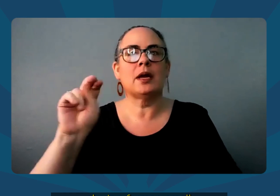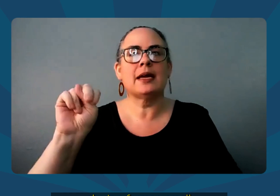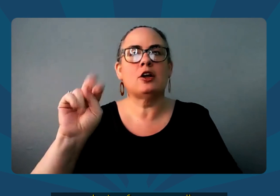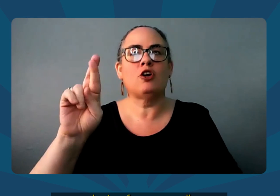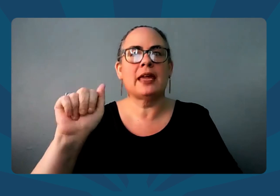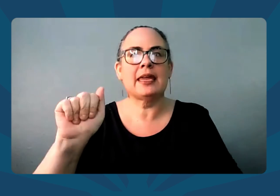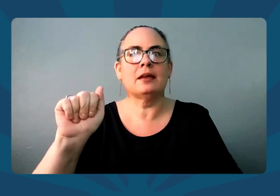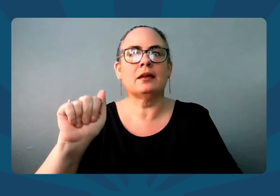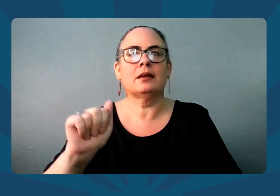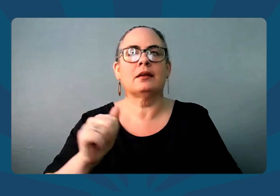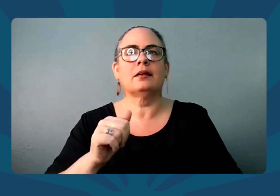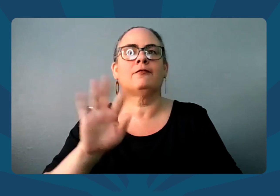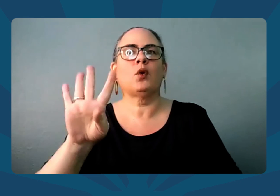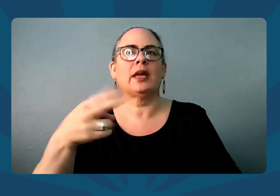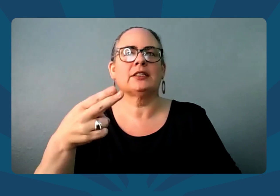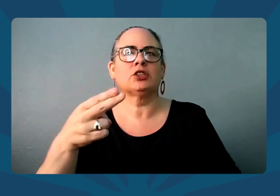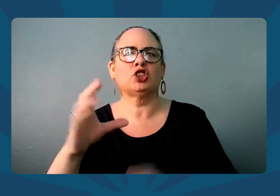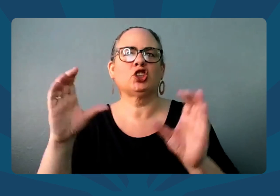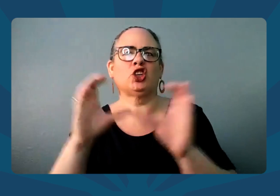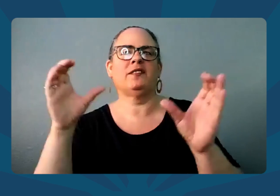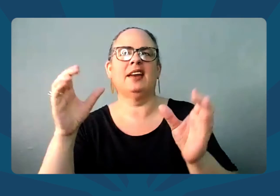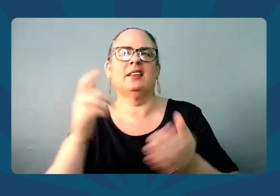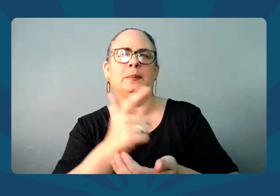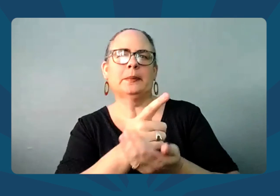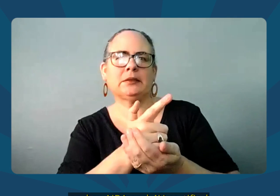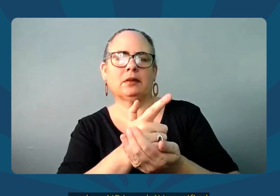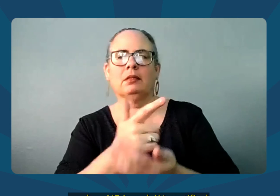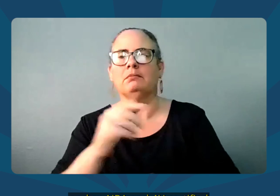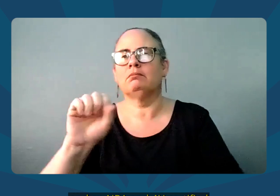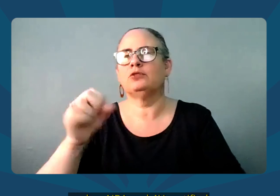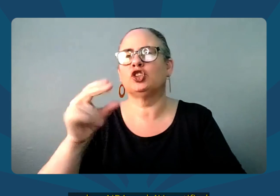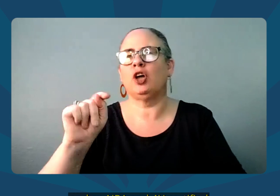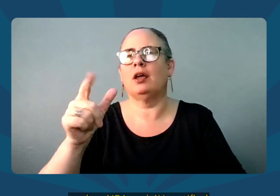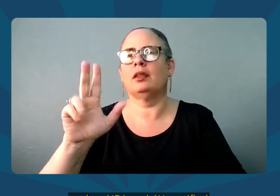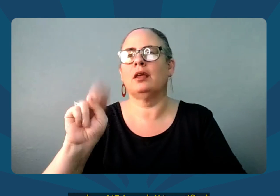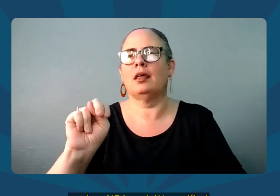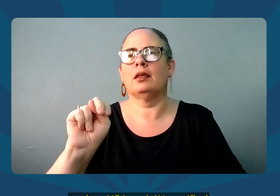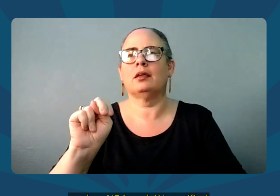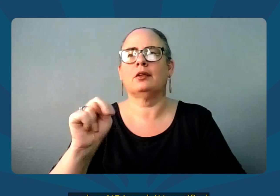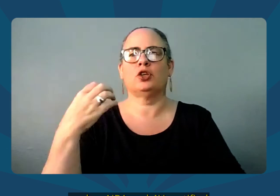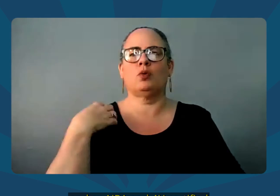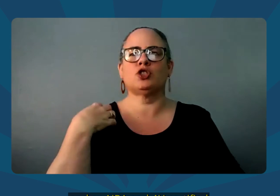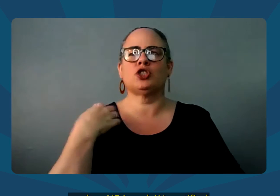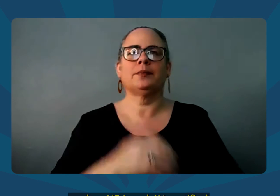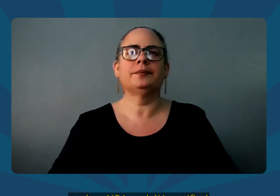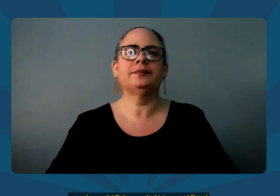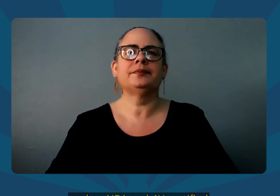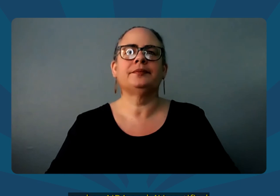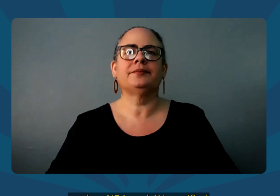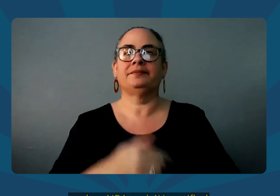mom, Republican precinct committee woman, and an NRA and 4-H